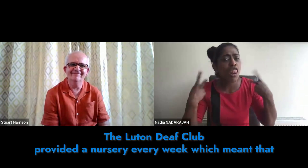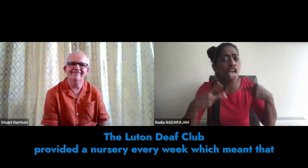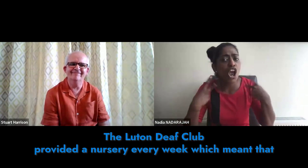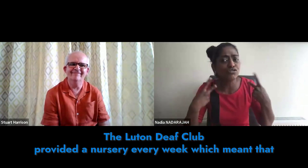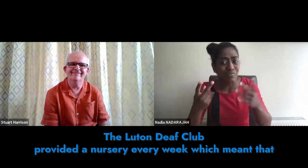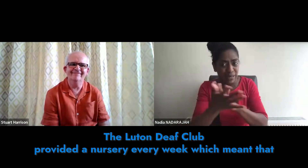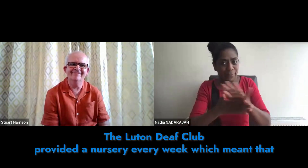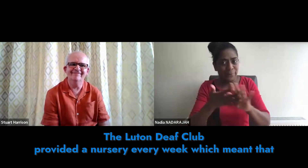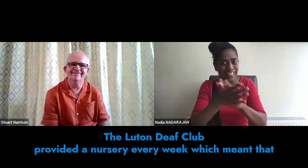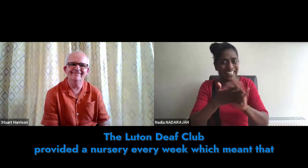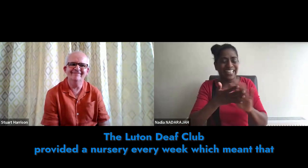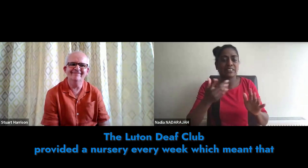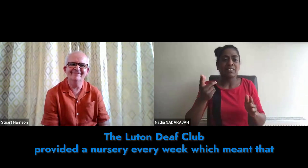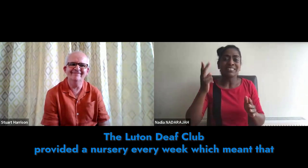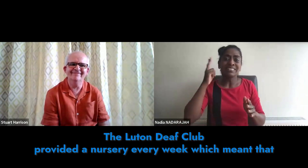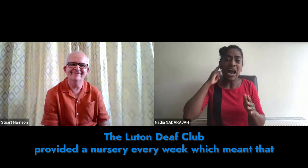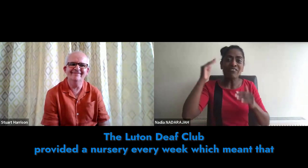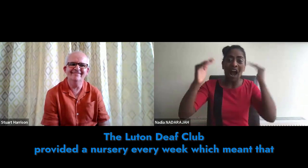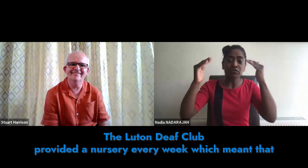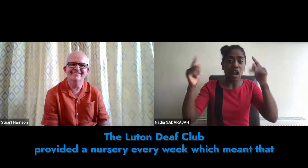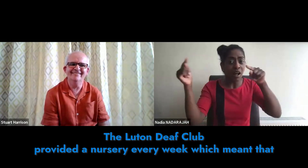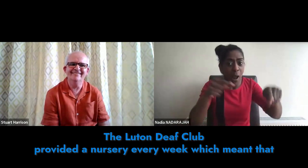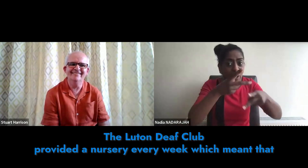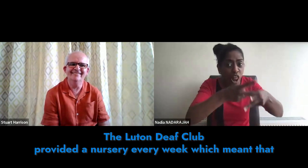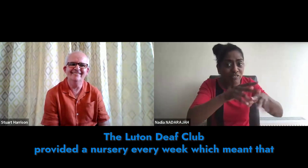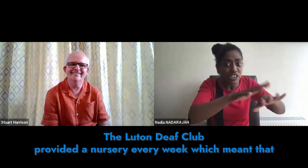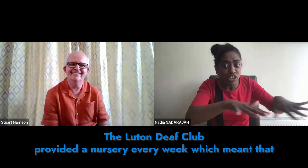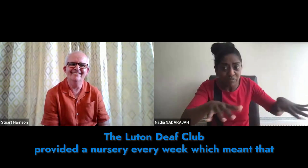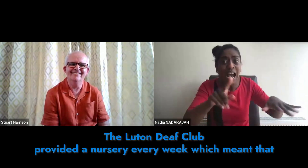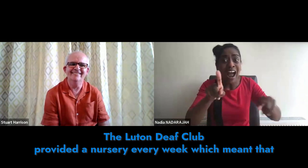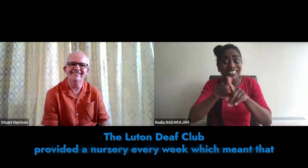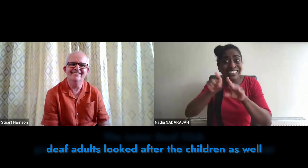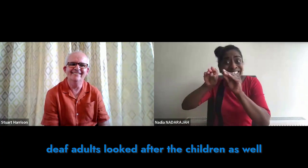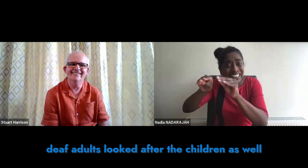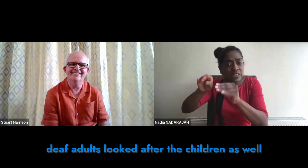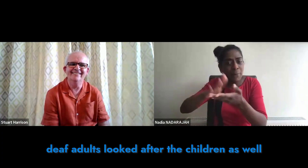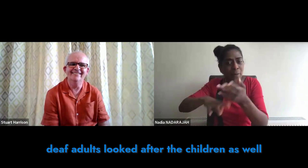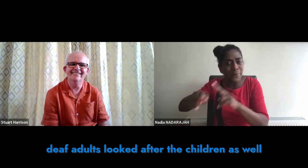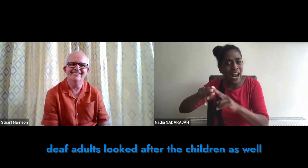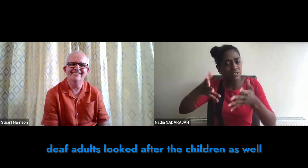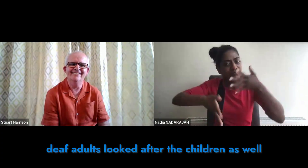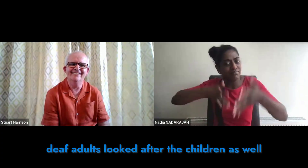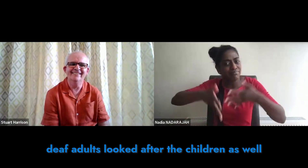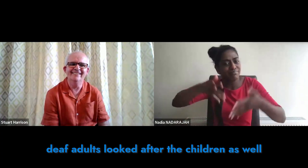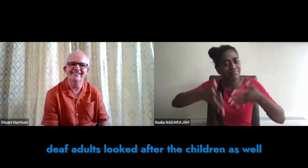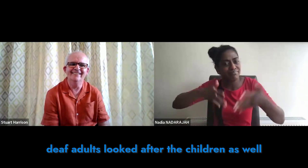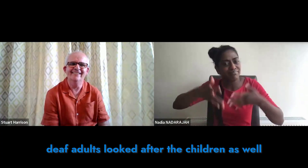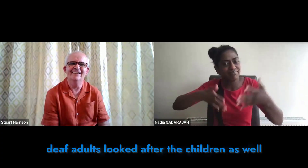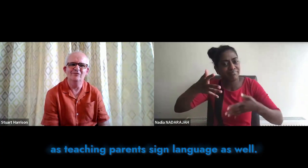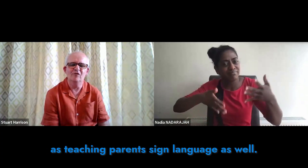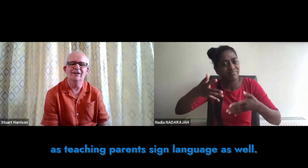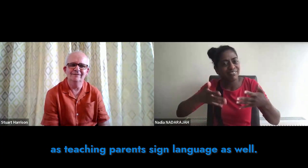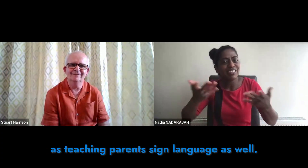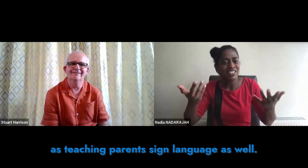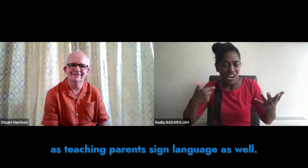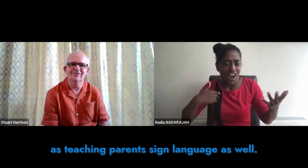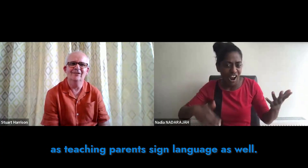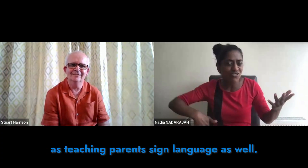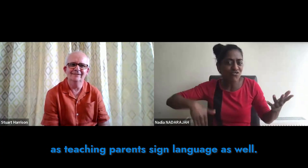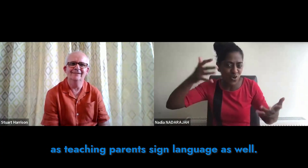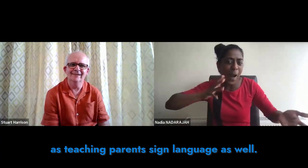The Luton Deaf Club provided a nursery every week, which meant that deaf adults looked after the children, as well as